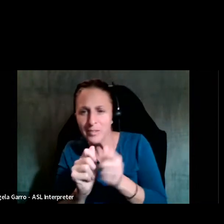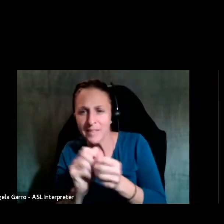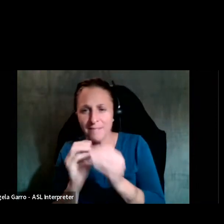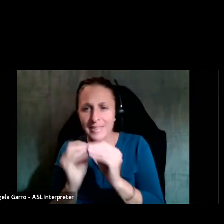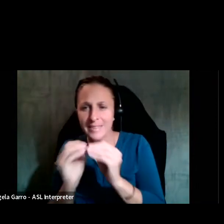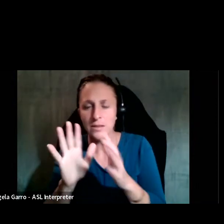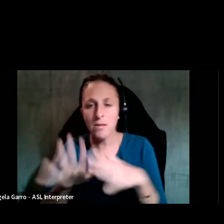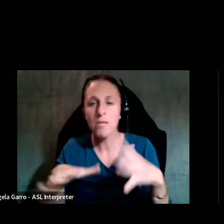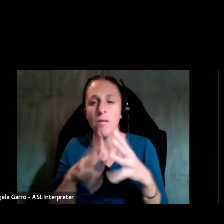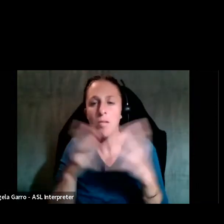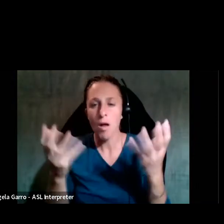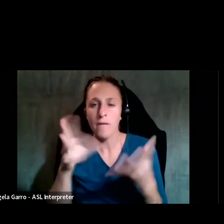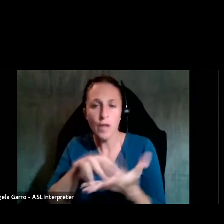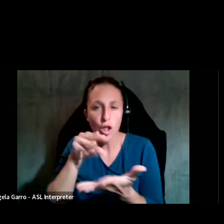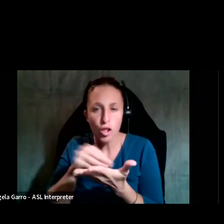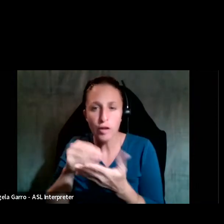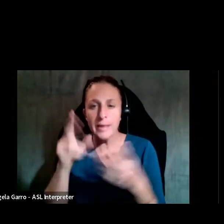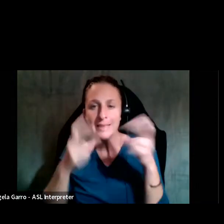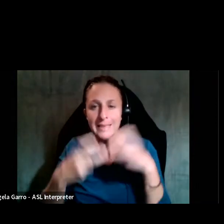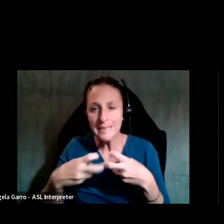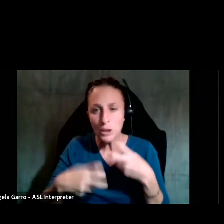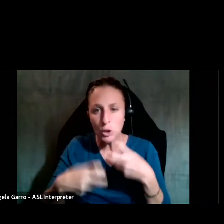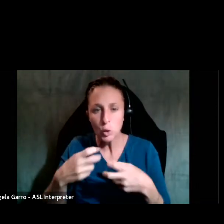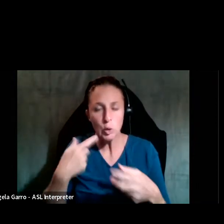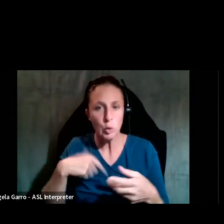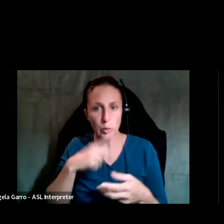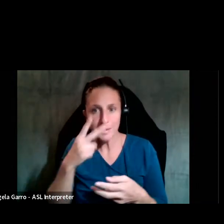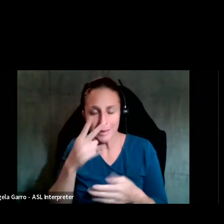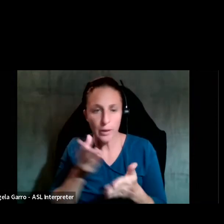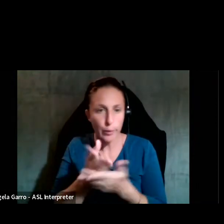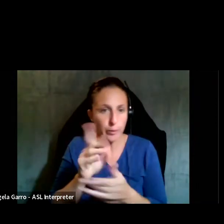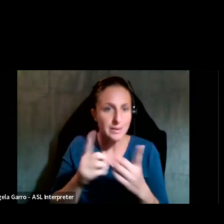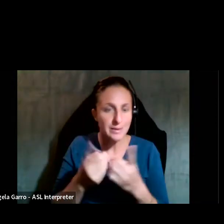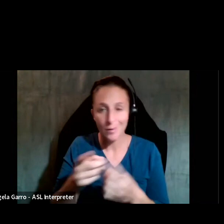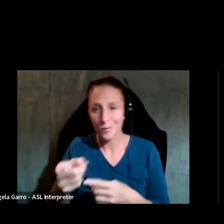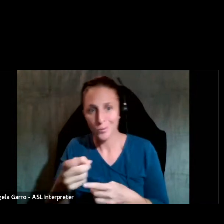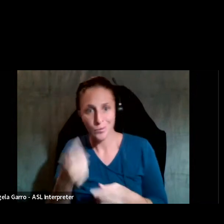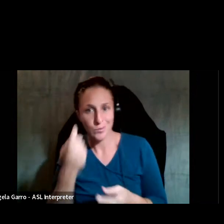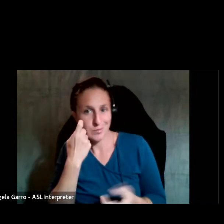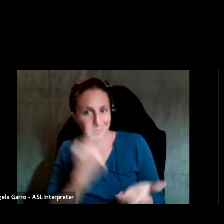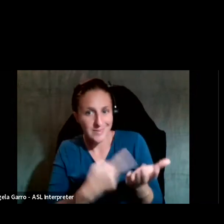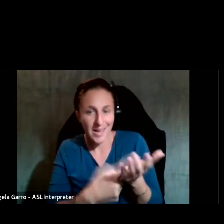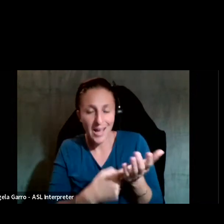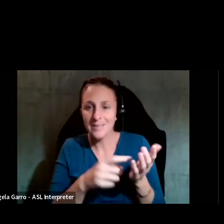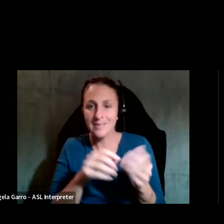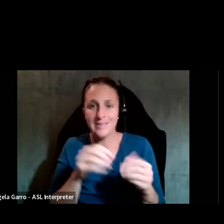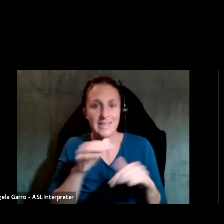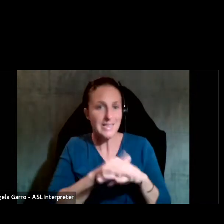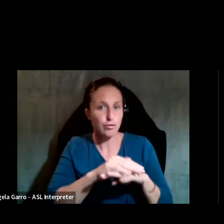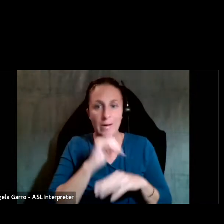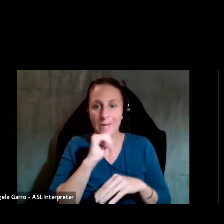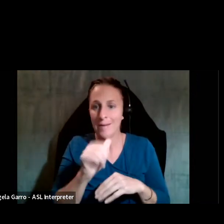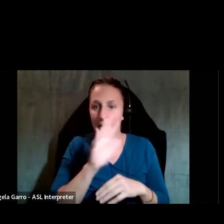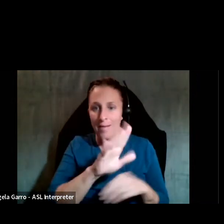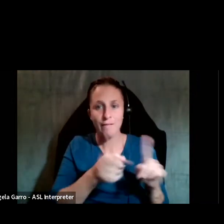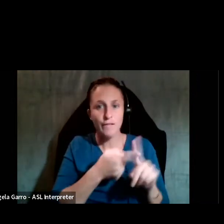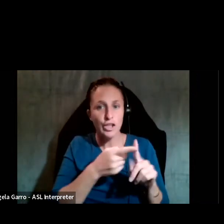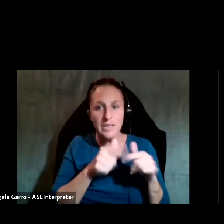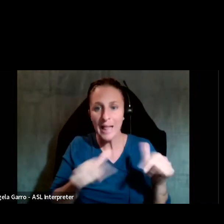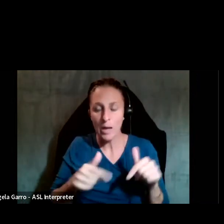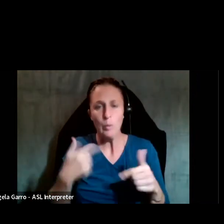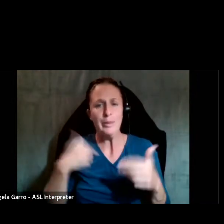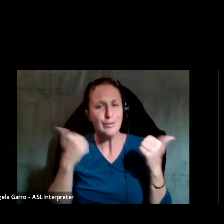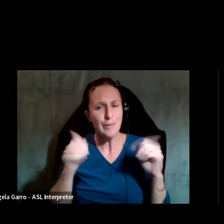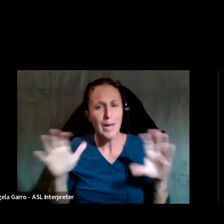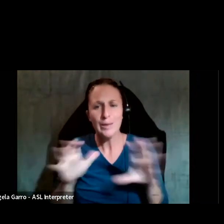both discussed, right? The international students and students where English isn't their first language, we're seeing struggles there, and we're trying to do a lot of work and put a